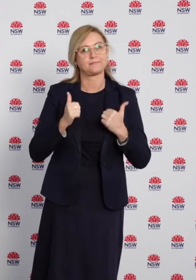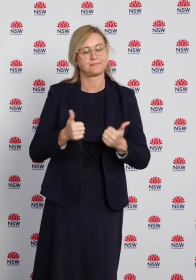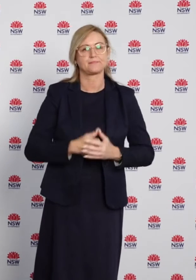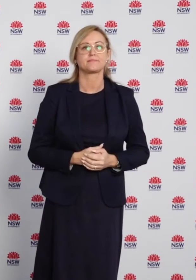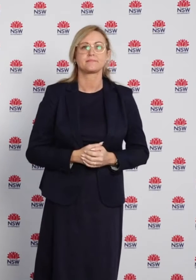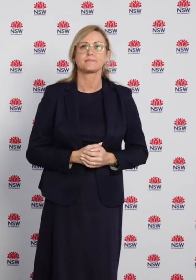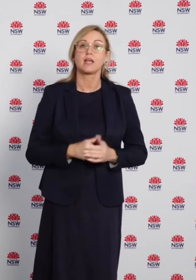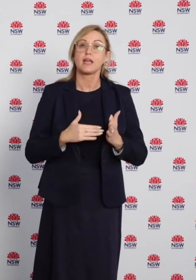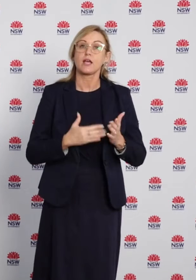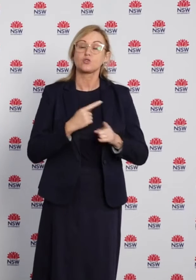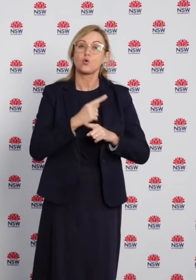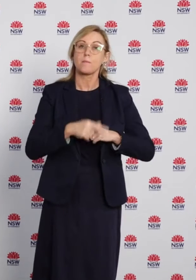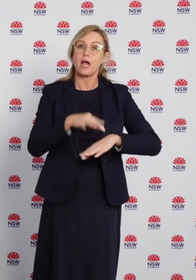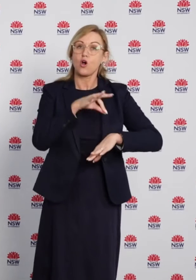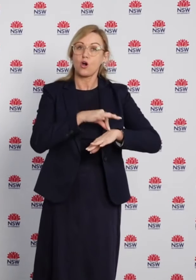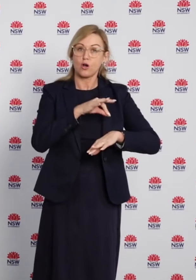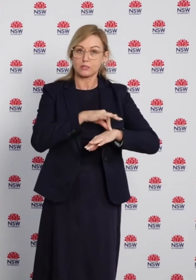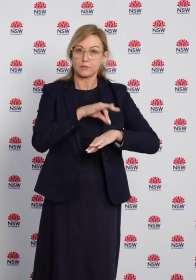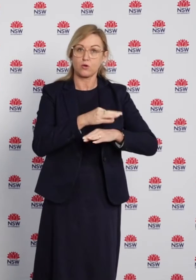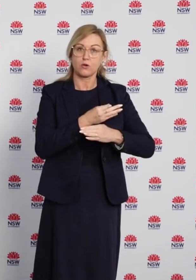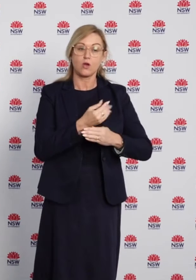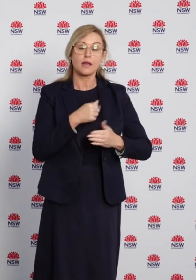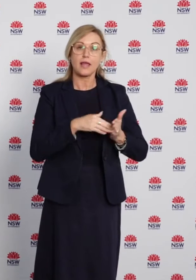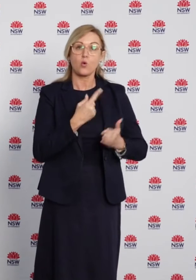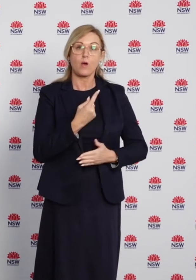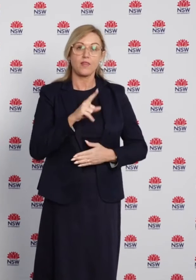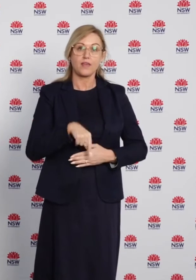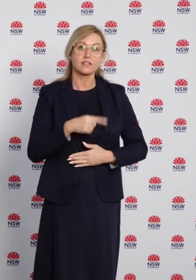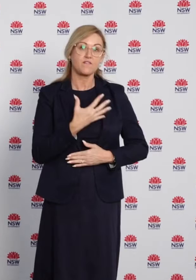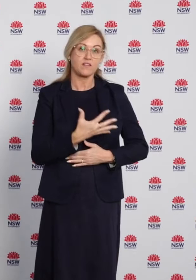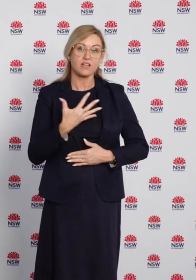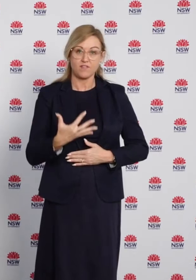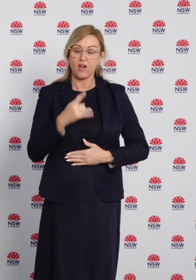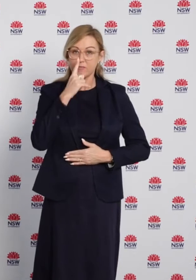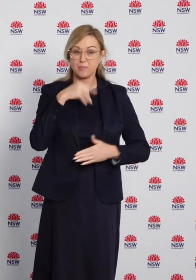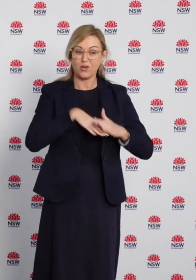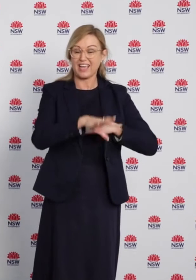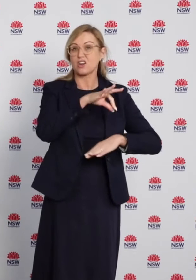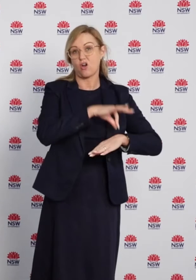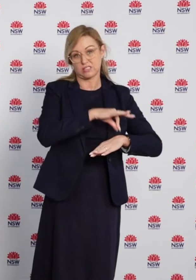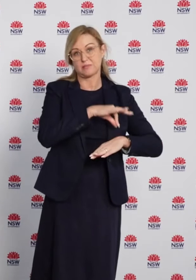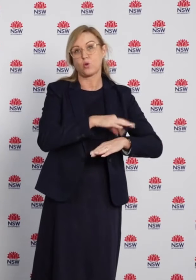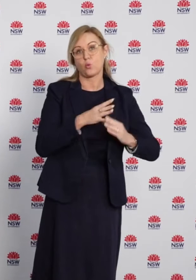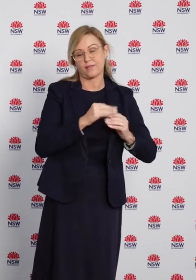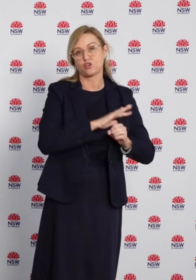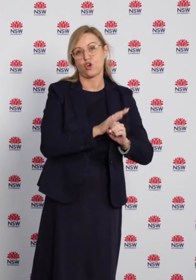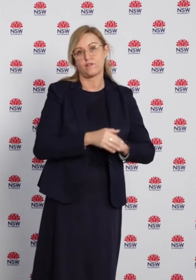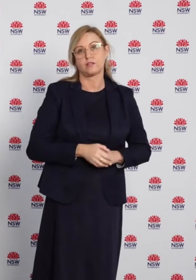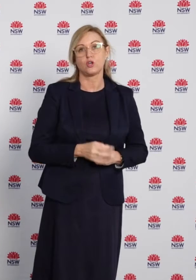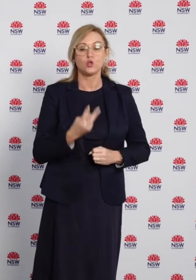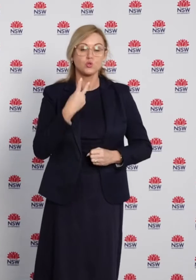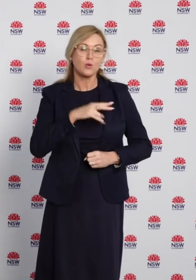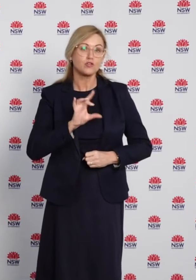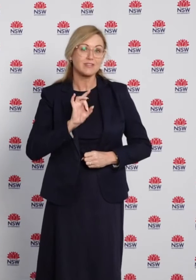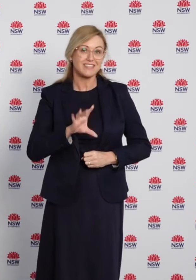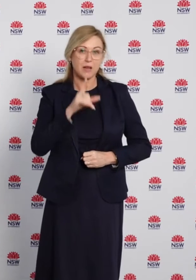of hospitalisations, we currently have 1,055 patients with COVID admitted to hospital, including